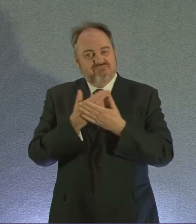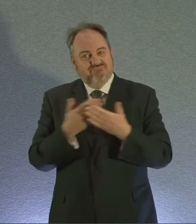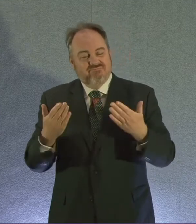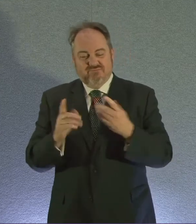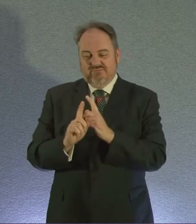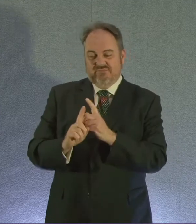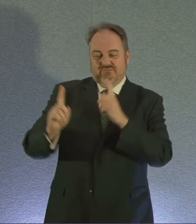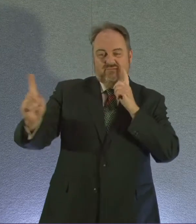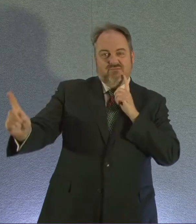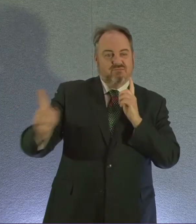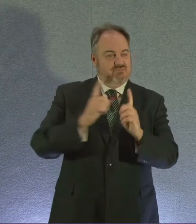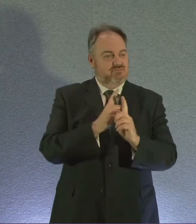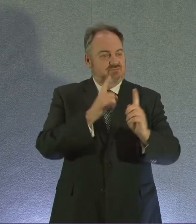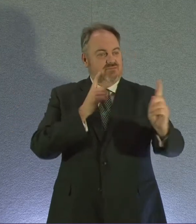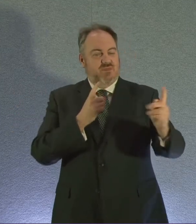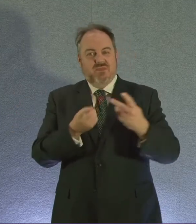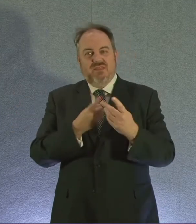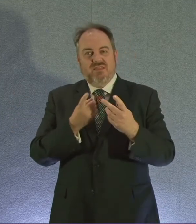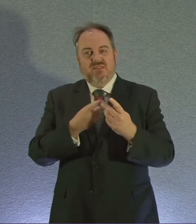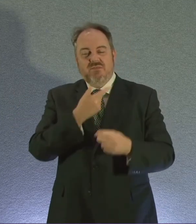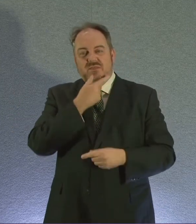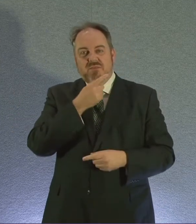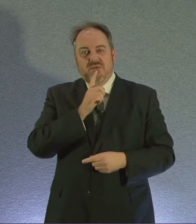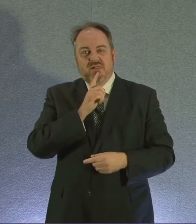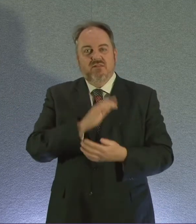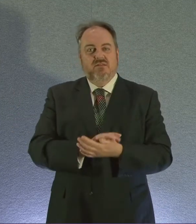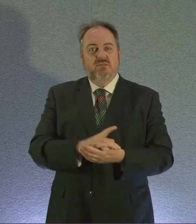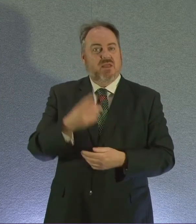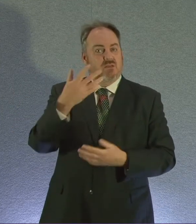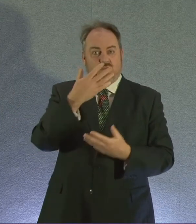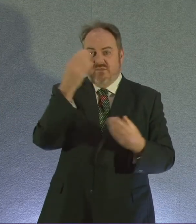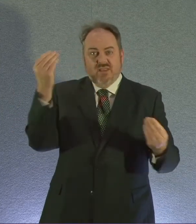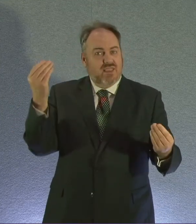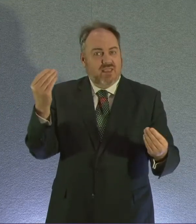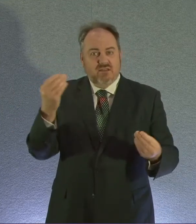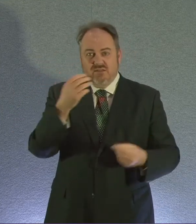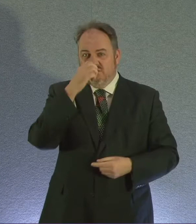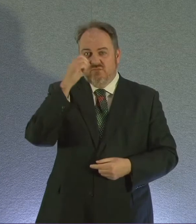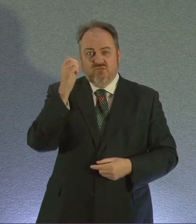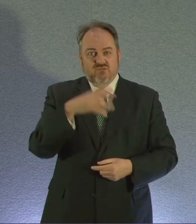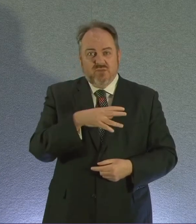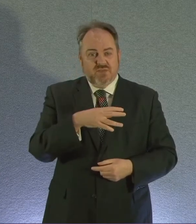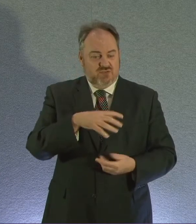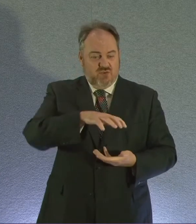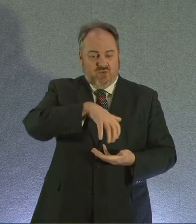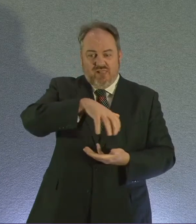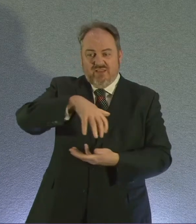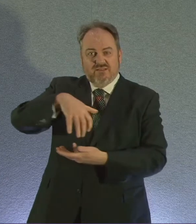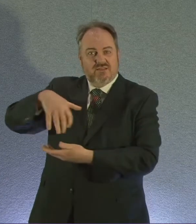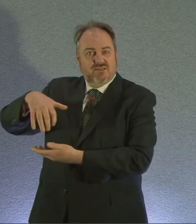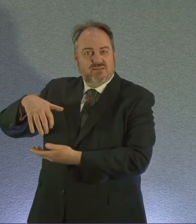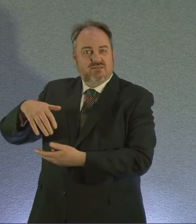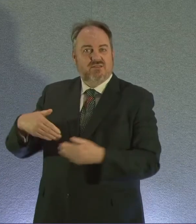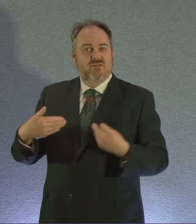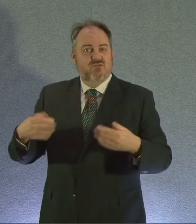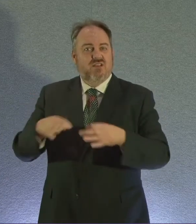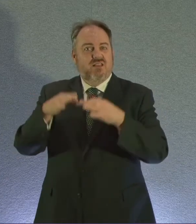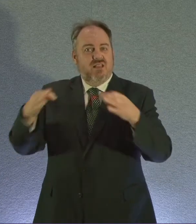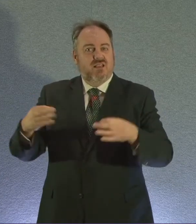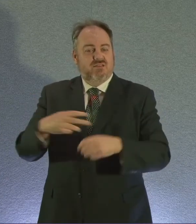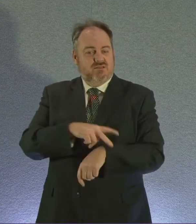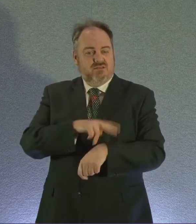access tests. But remember also the refuse collectors, the frontline workers that are